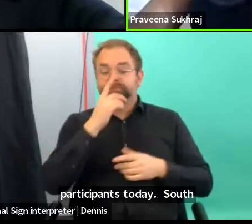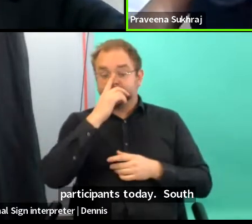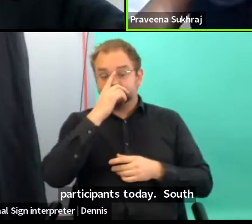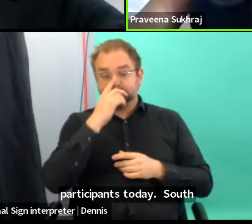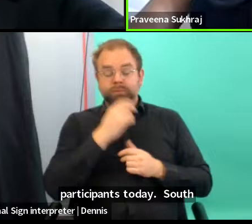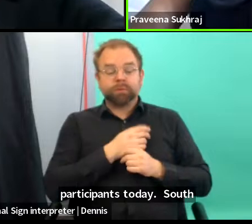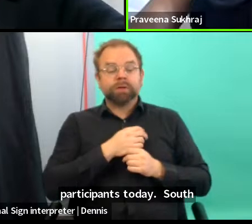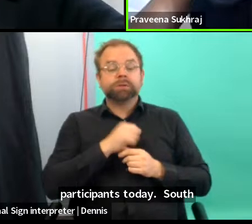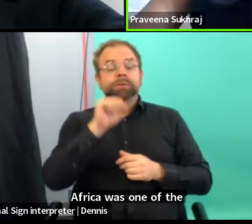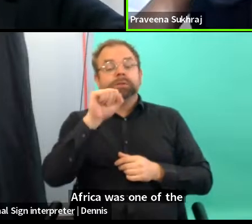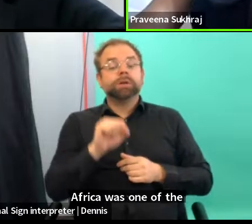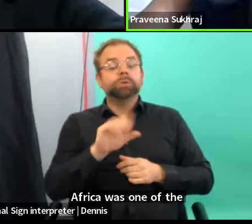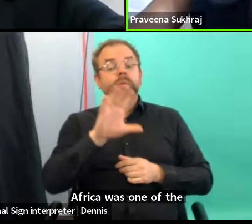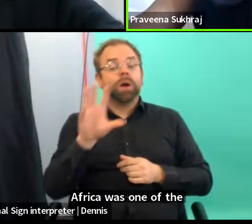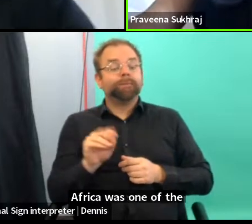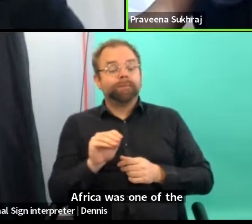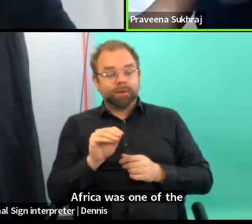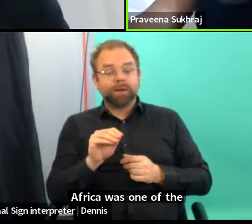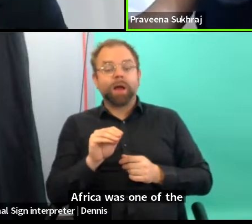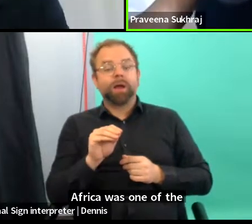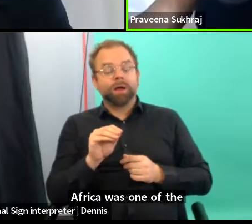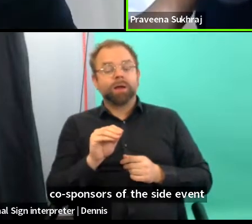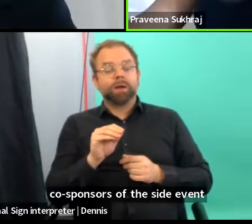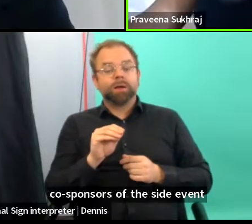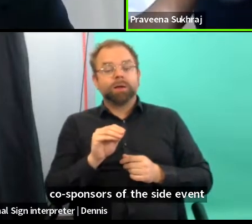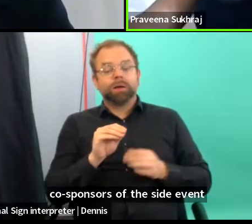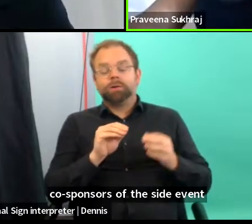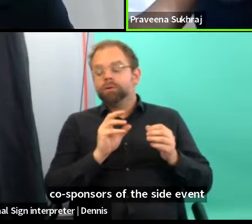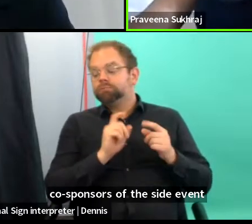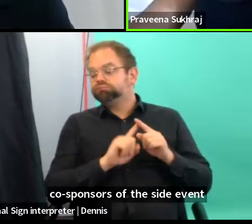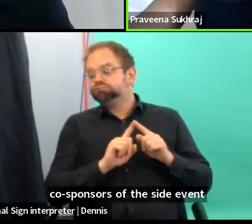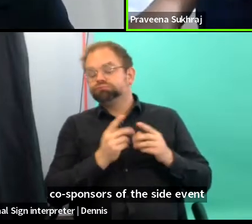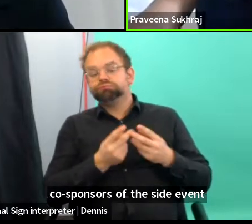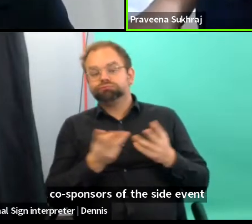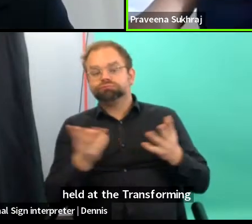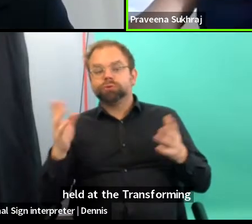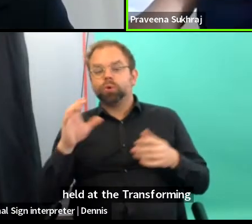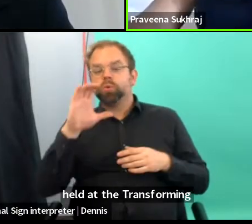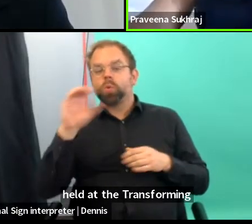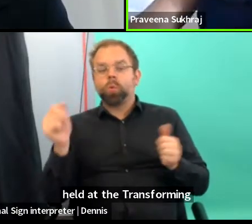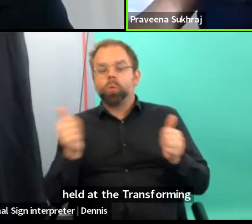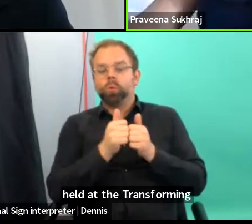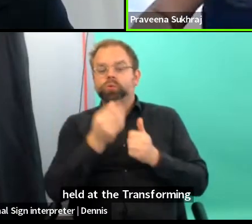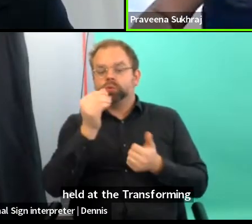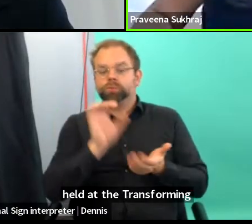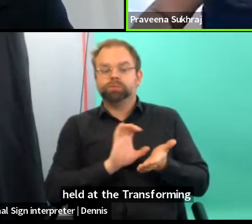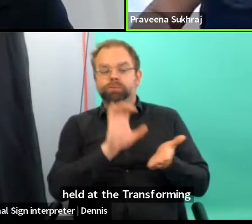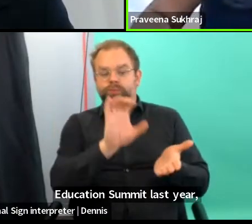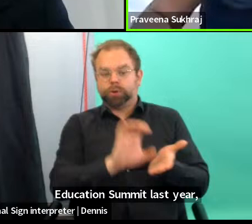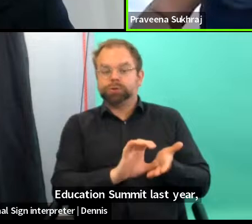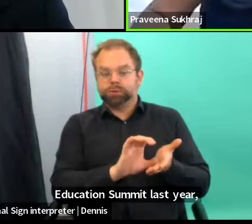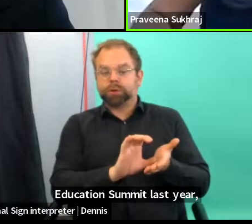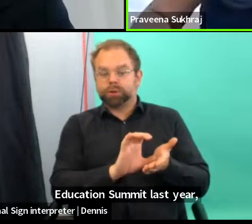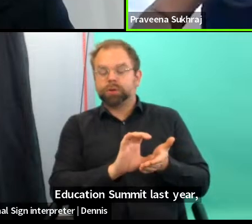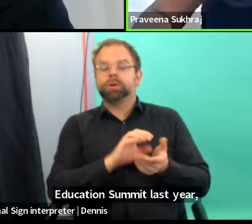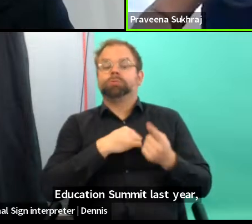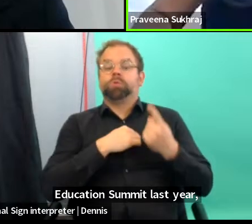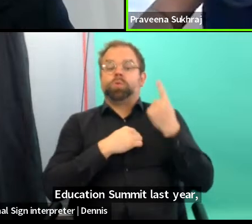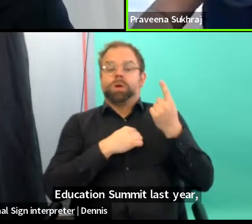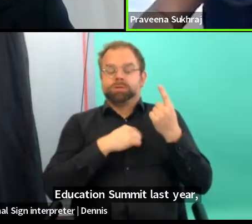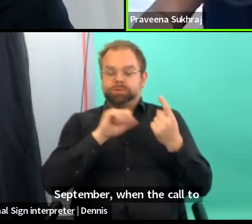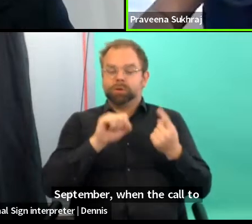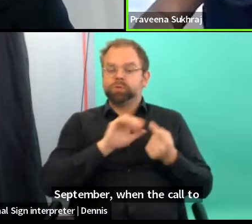the Transforming Education Summit last year, September, when the call to action for inclusive, quality,